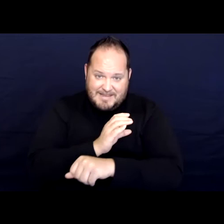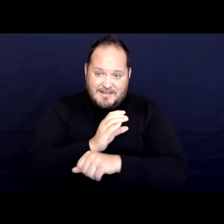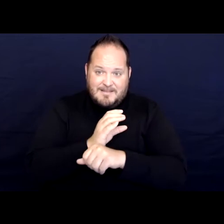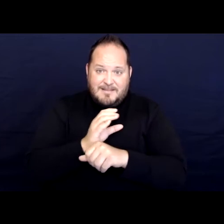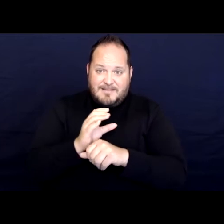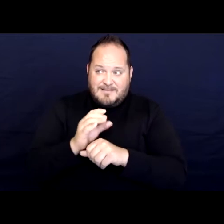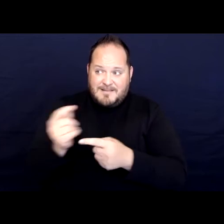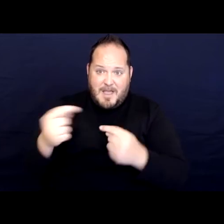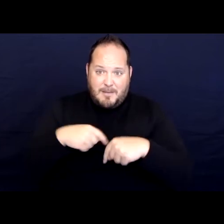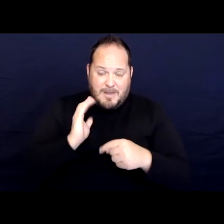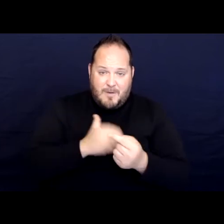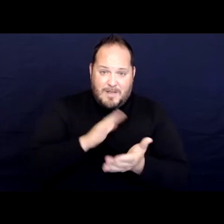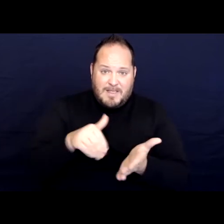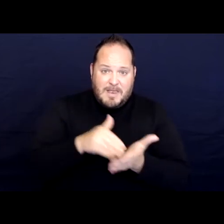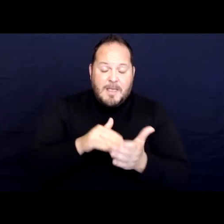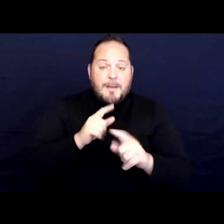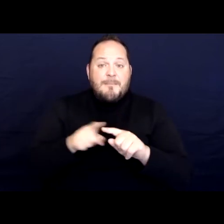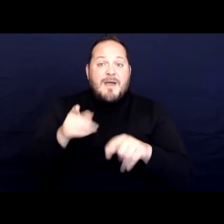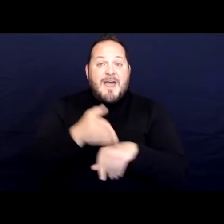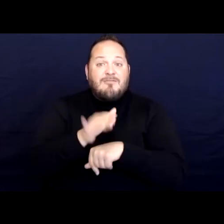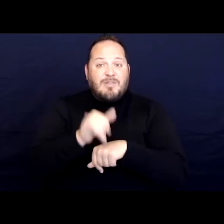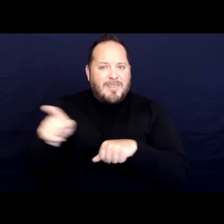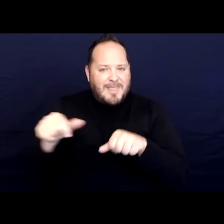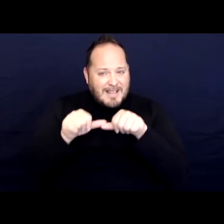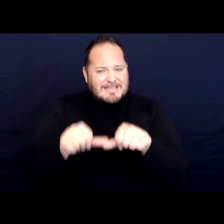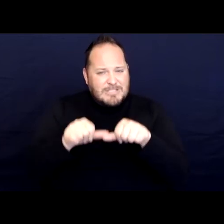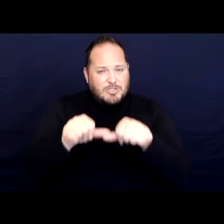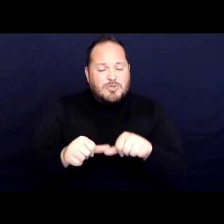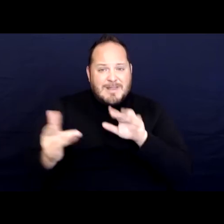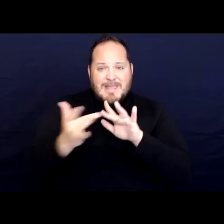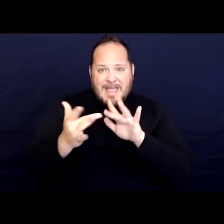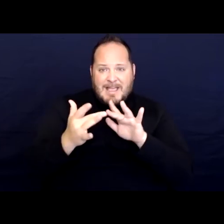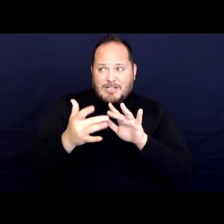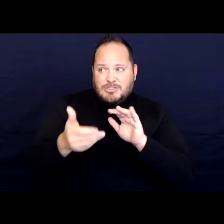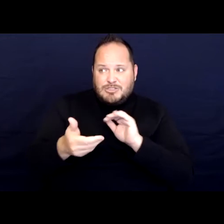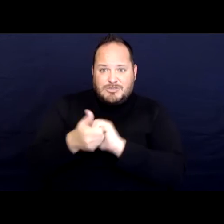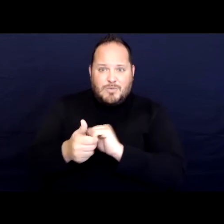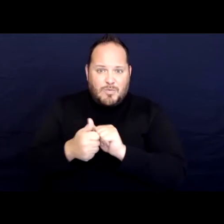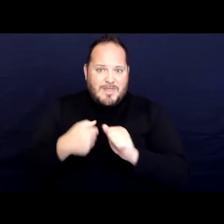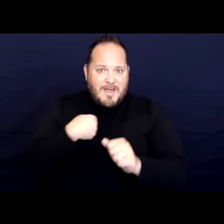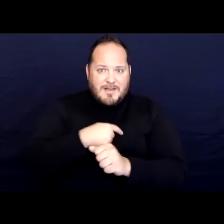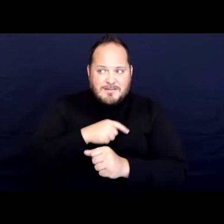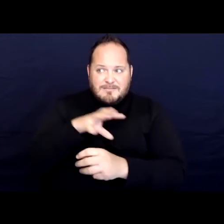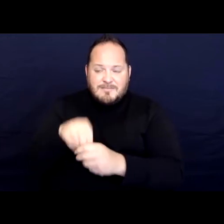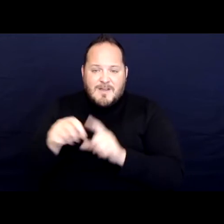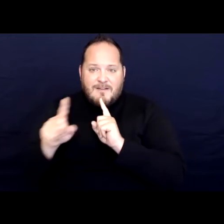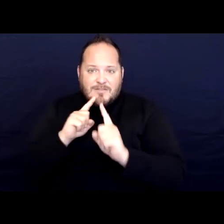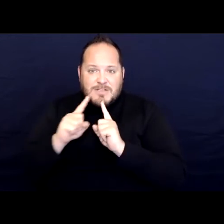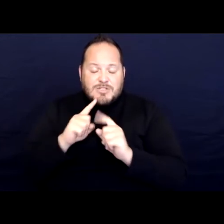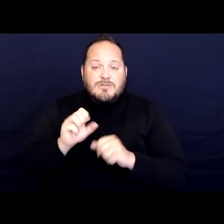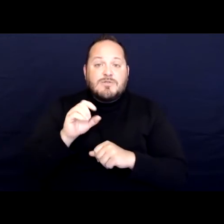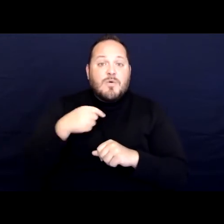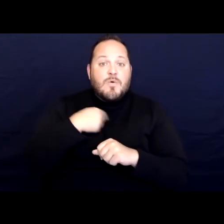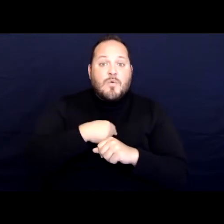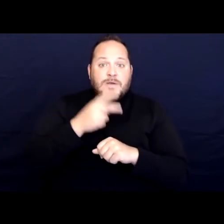clinic, but they continue to engage us, in conversations of community partners. So we saw things like on our social media,